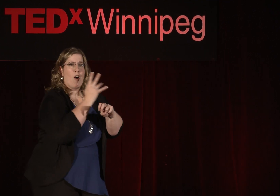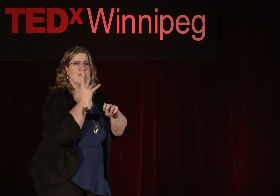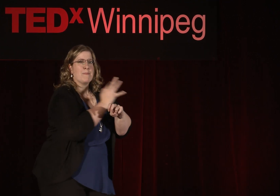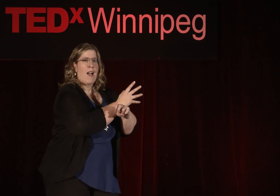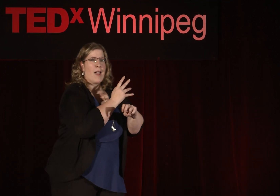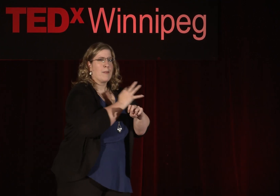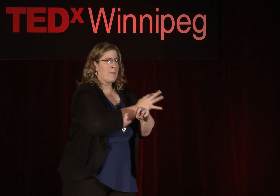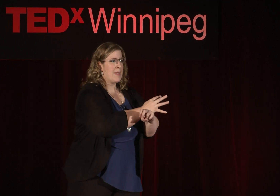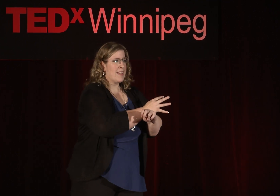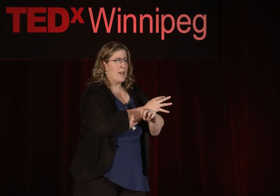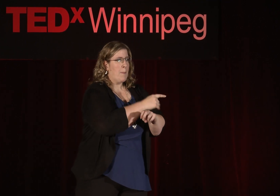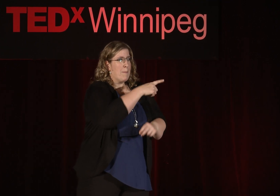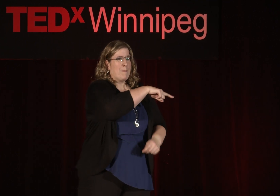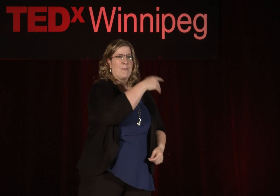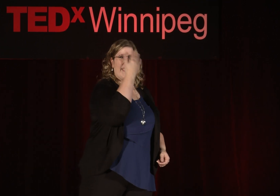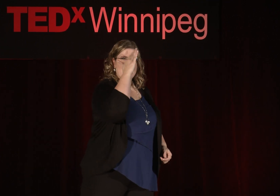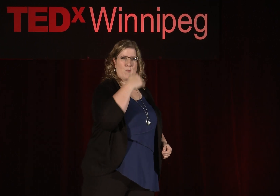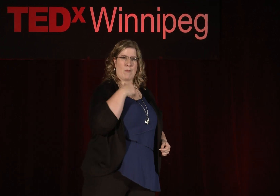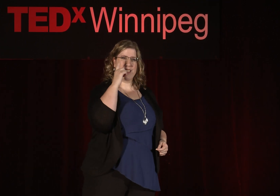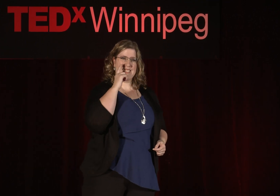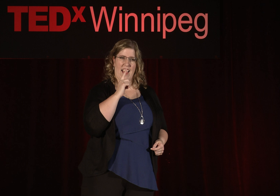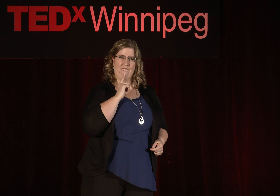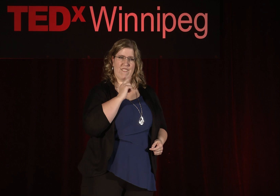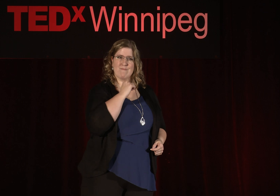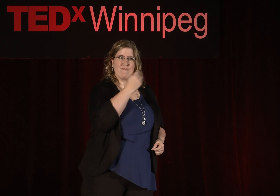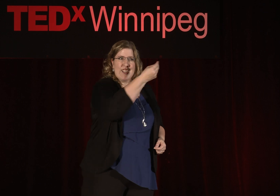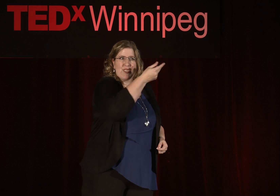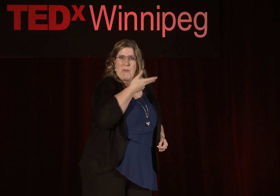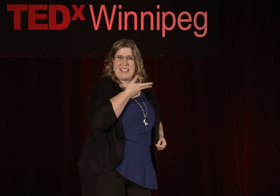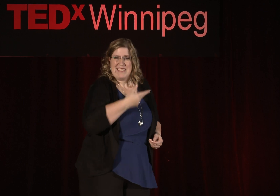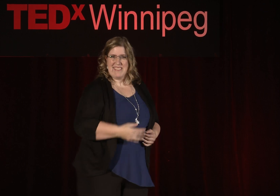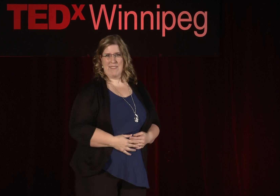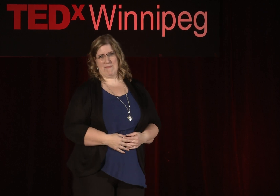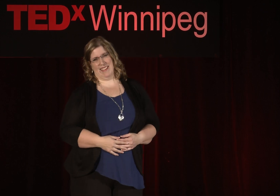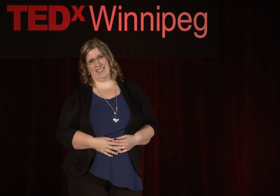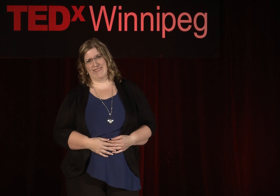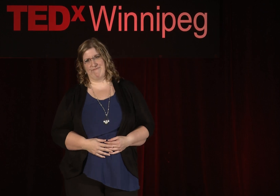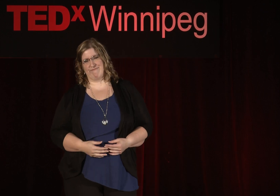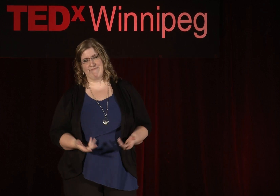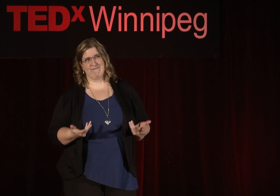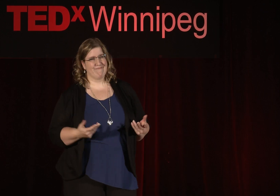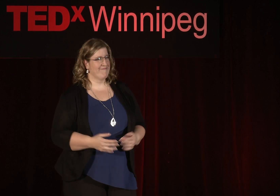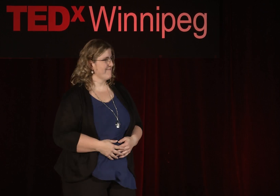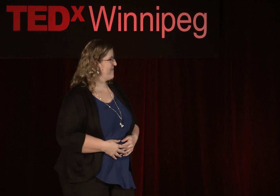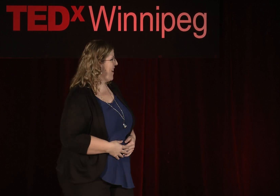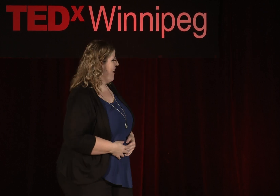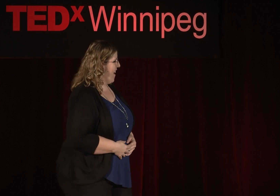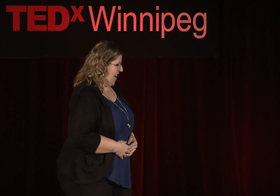hundreds of people had walked behind me, no one knew I was deaf, so no one had told me.